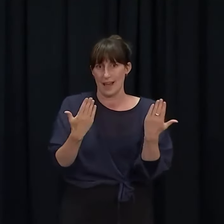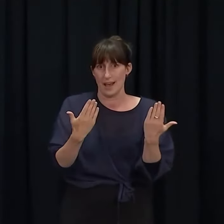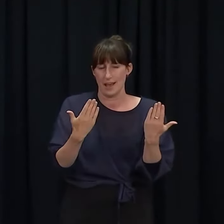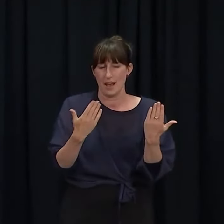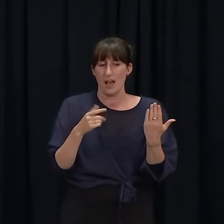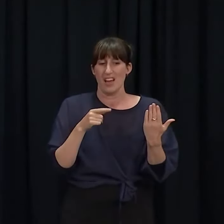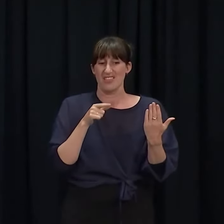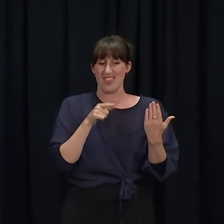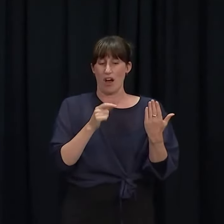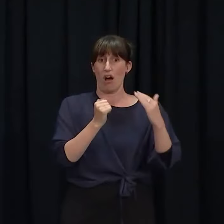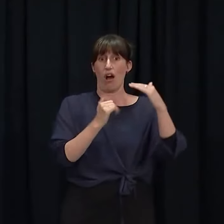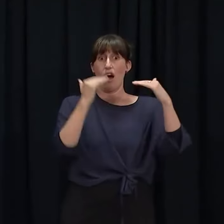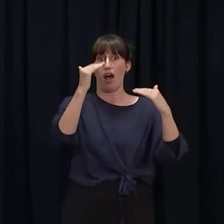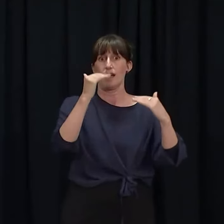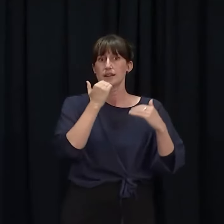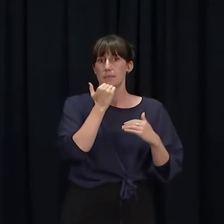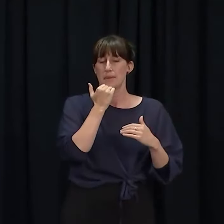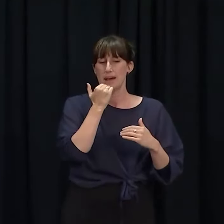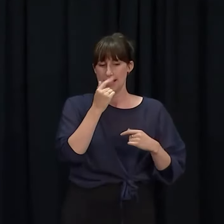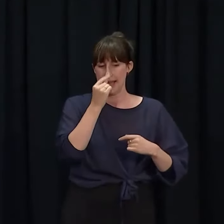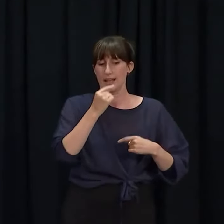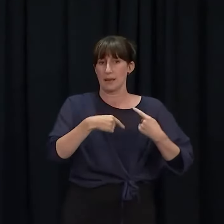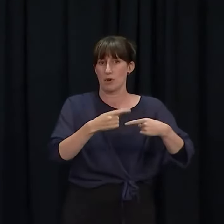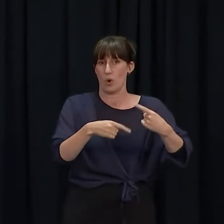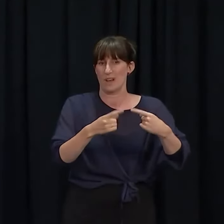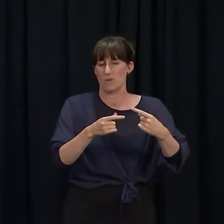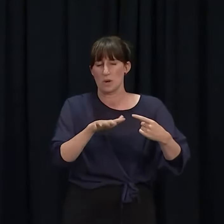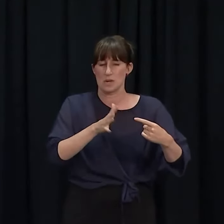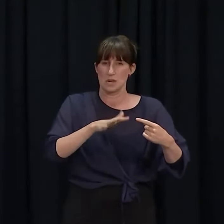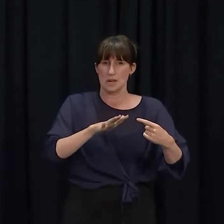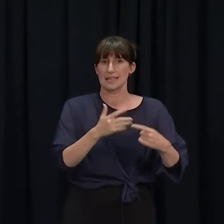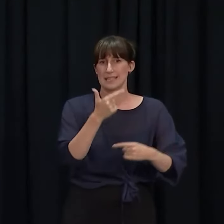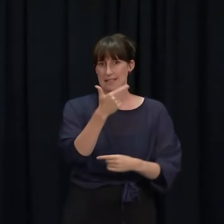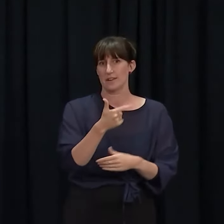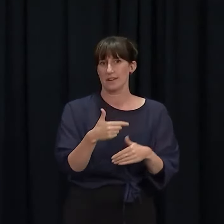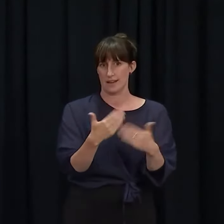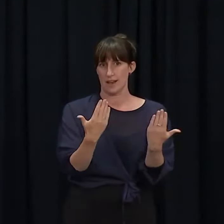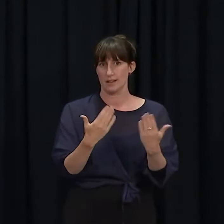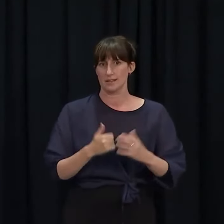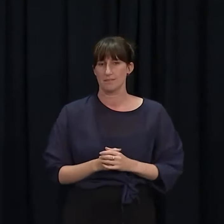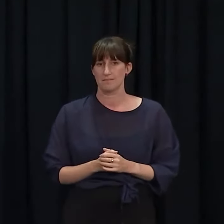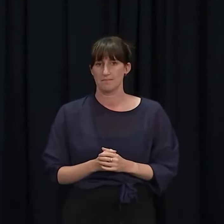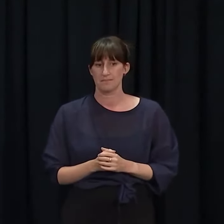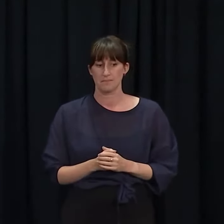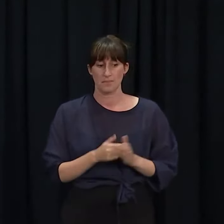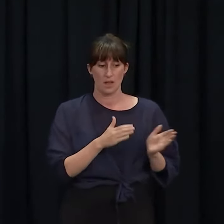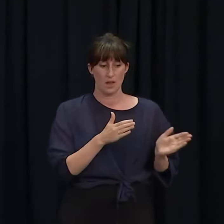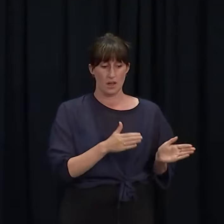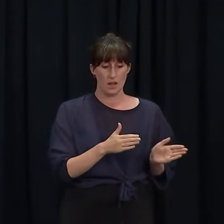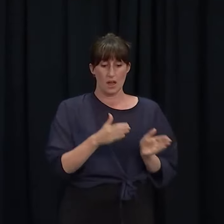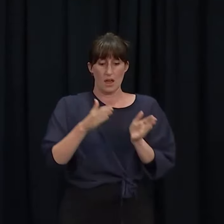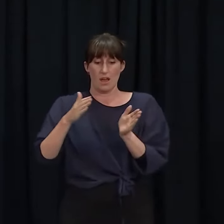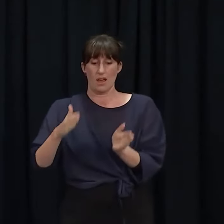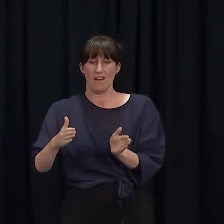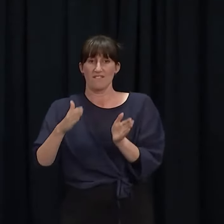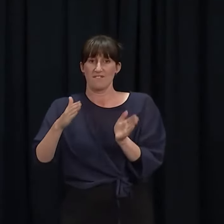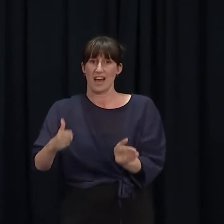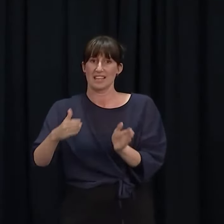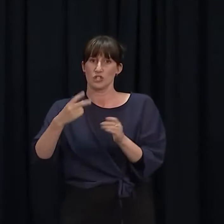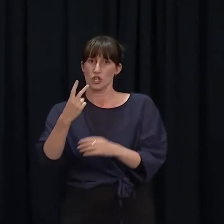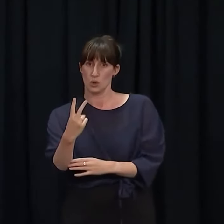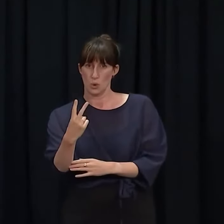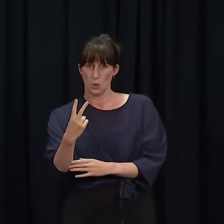rate for approximately 7 days. Once we reach phase 2 of the outbreak and Omicron is